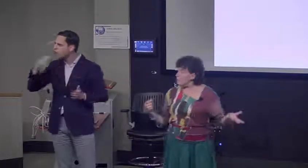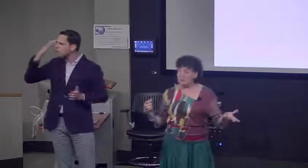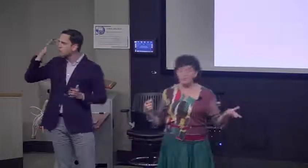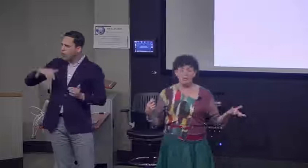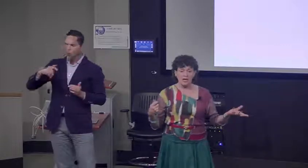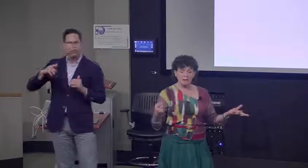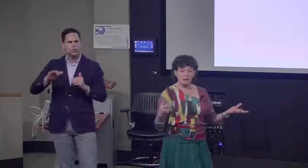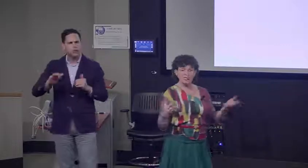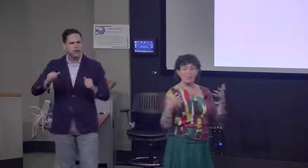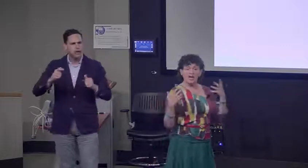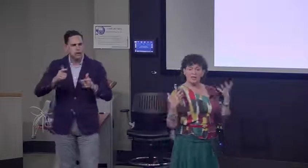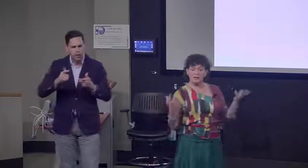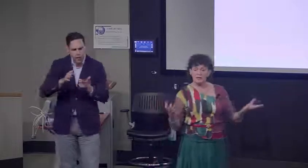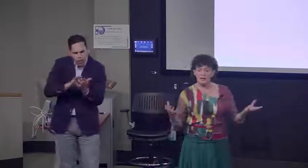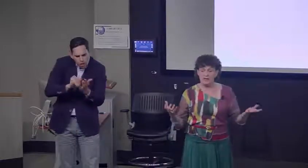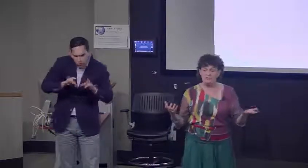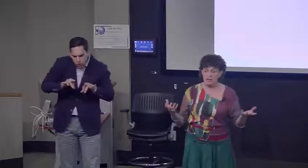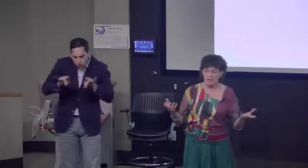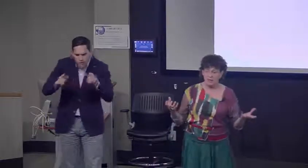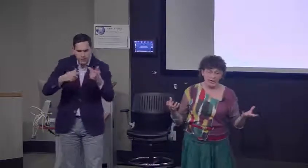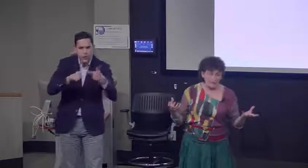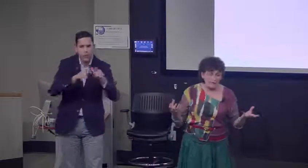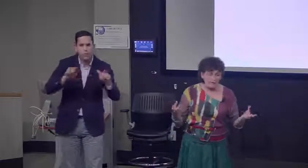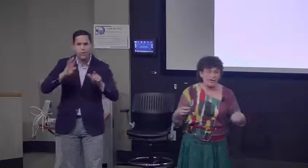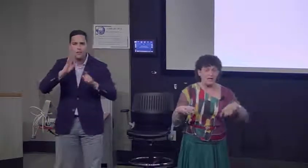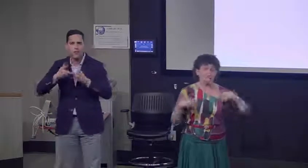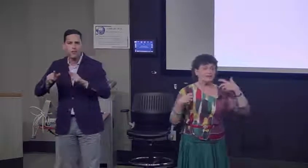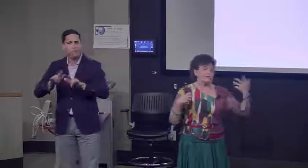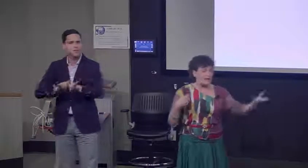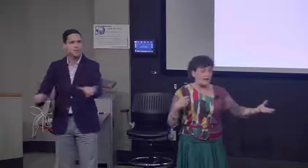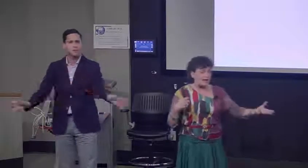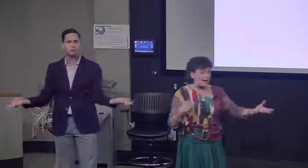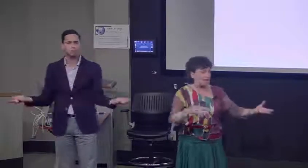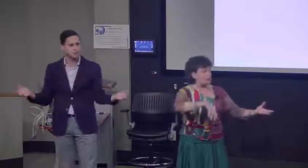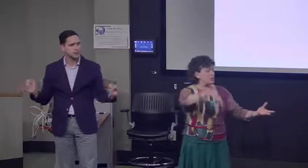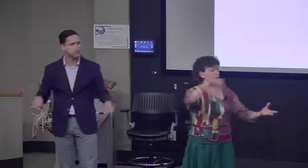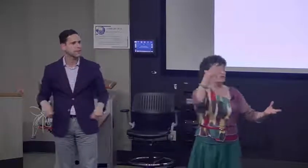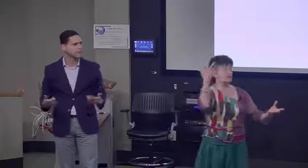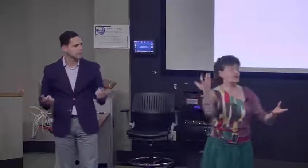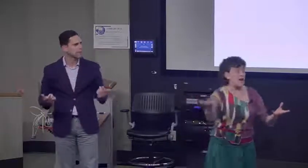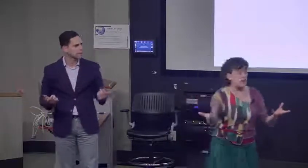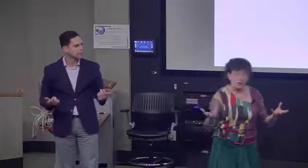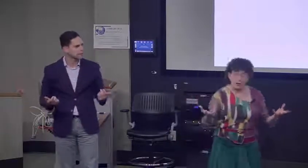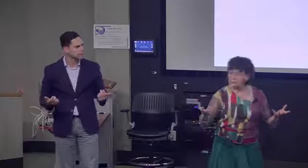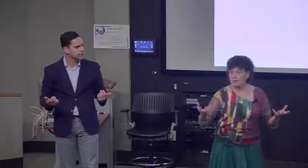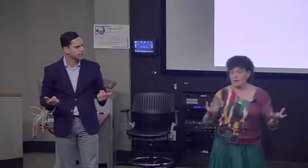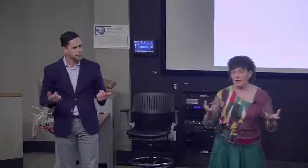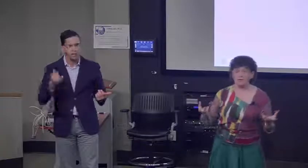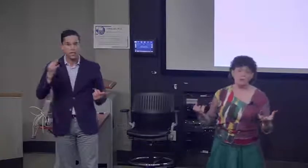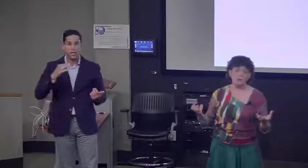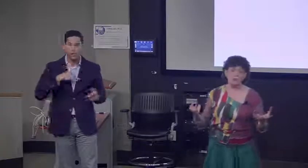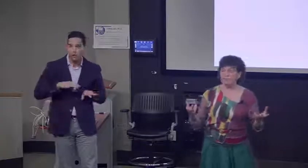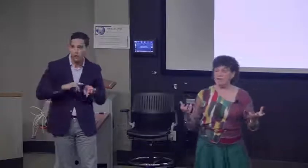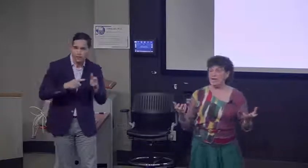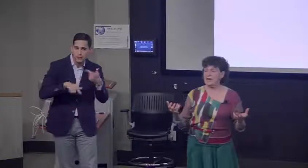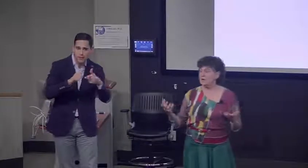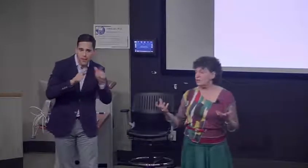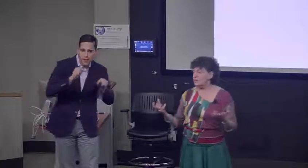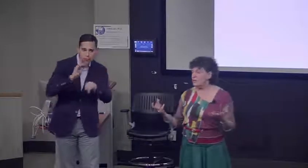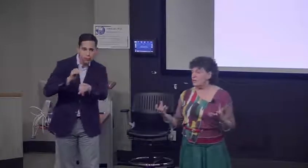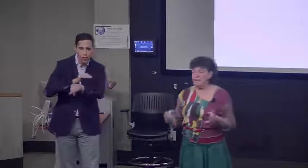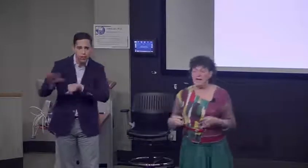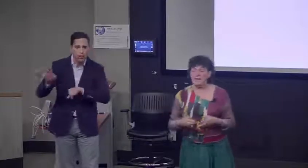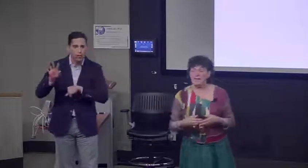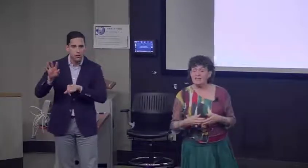and oral language at the same time. The sign language does not hurt the child's oral